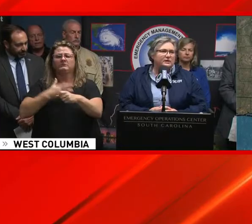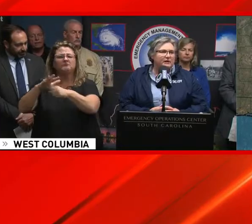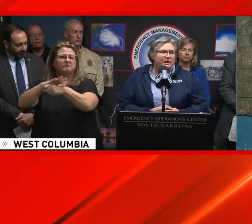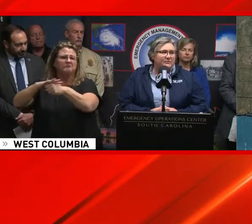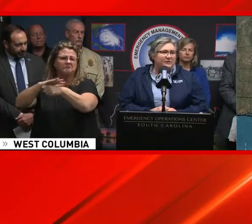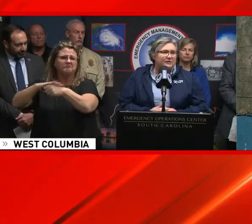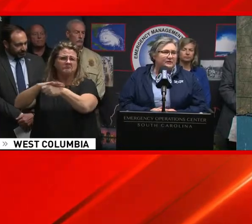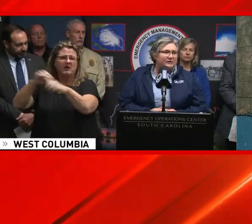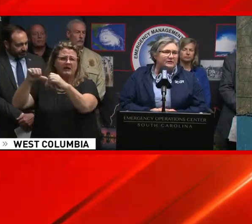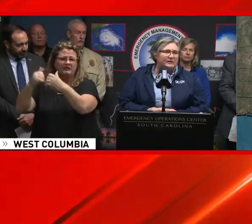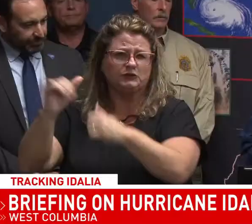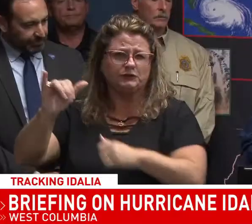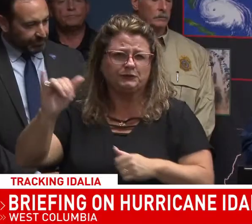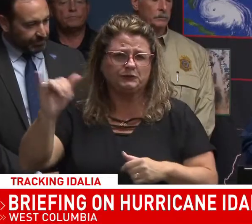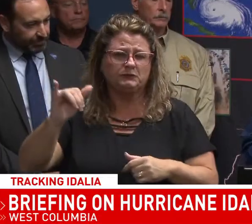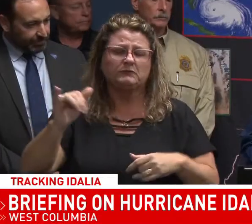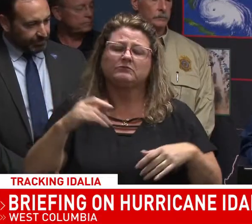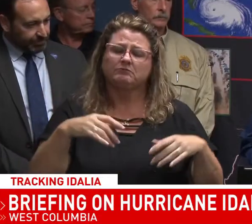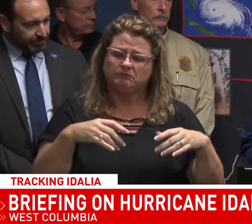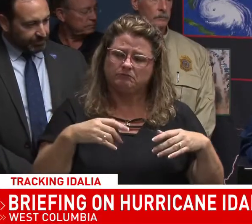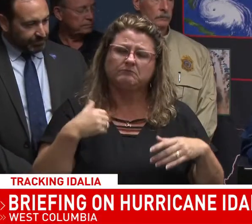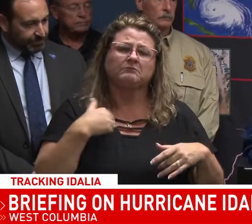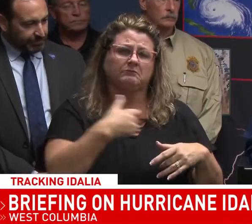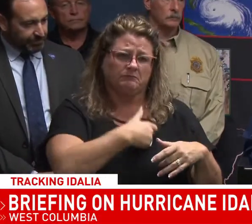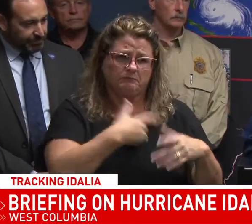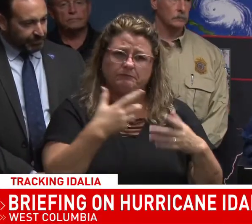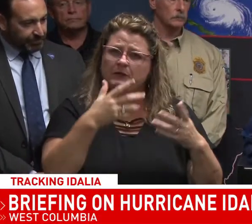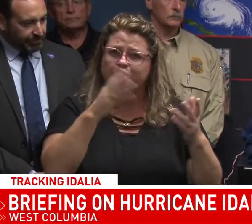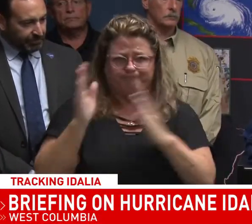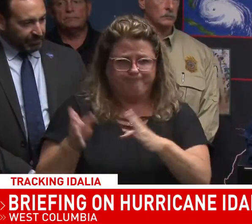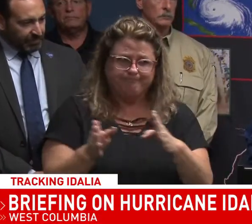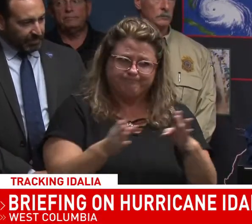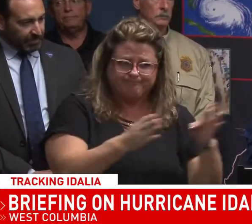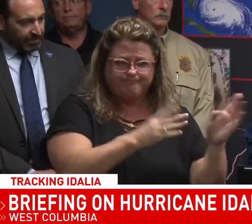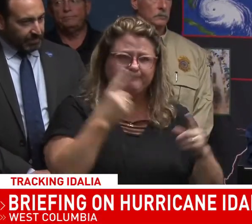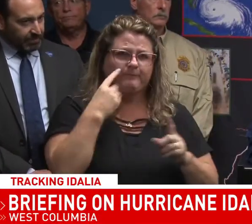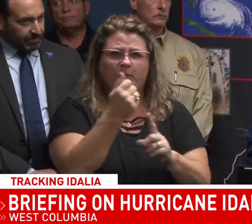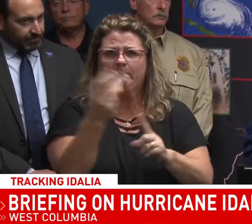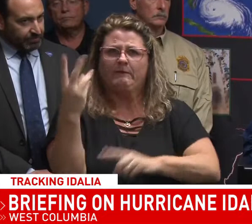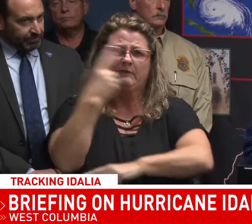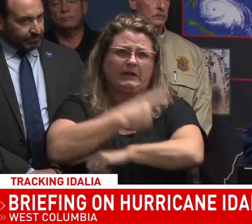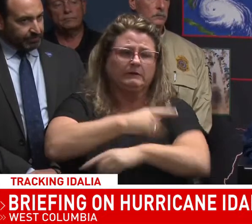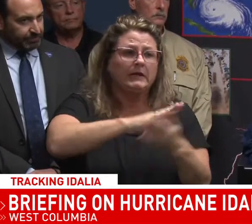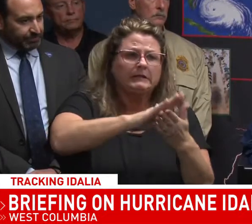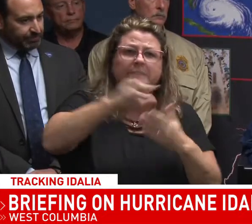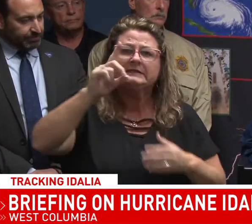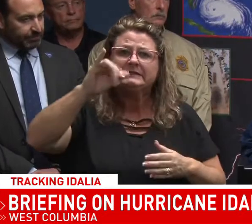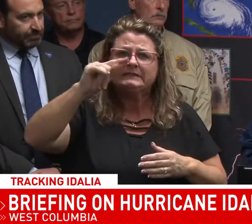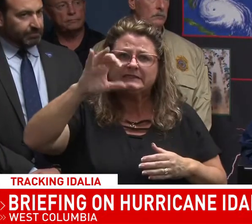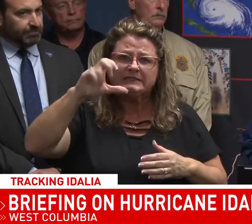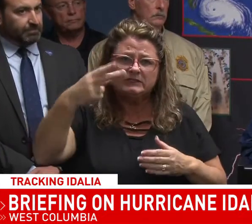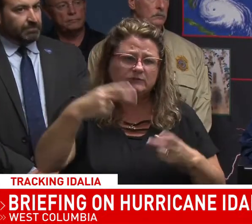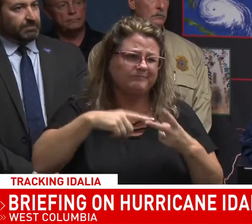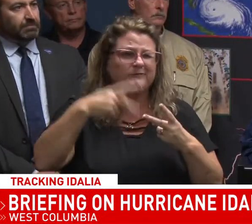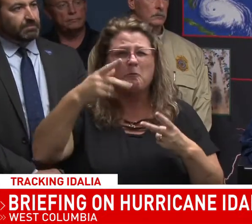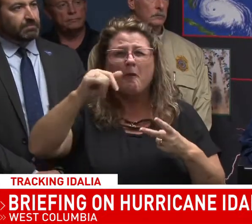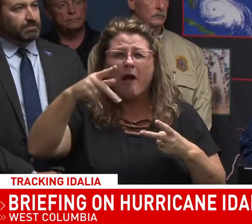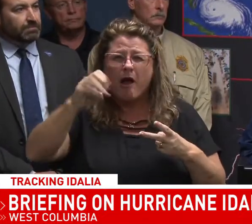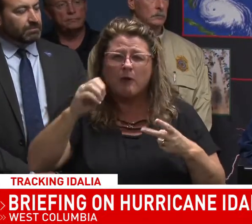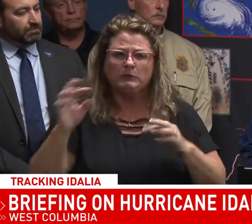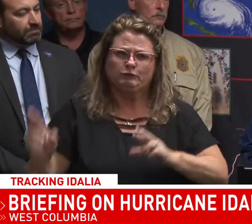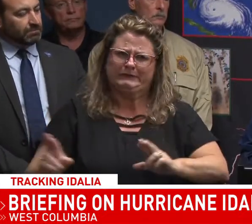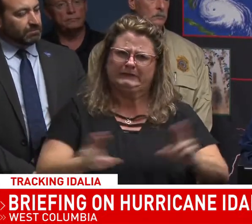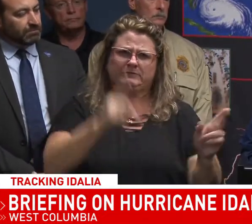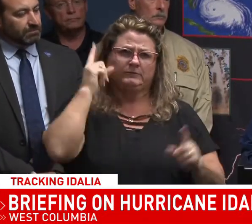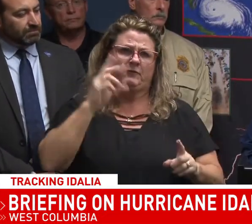partners, have been conducting a lot of prep work over the last several days, cleaning of ditches, cleaning of pipes, just getting ready